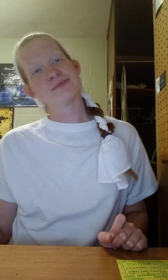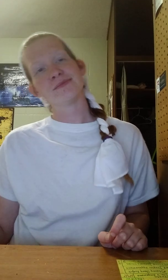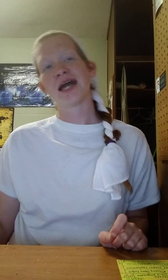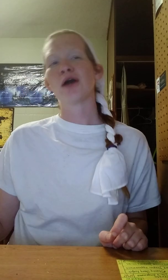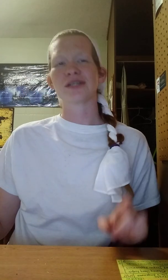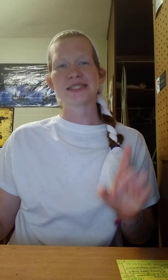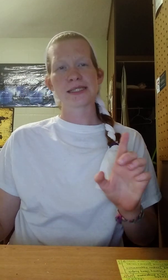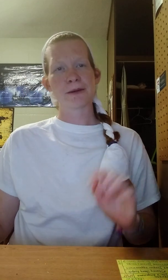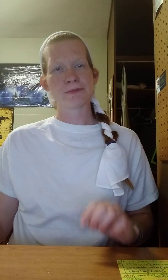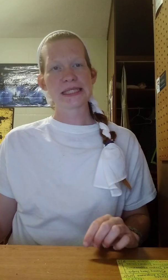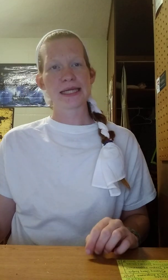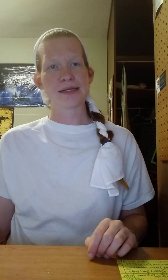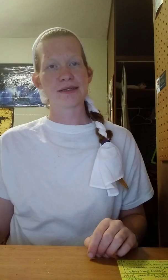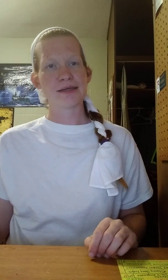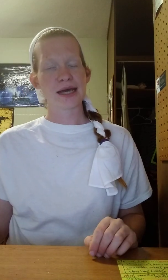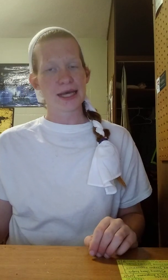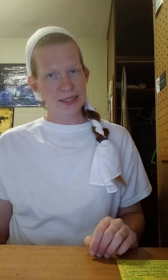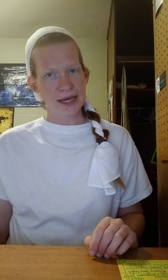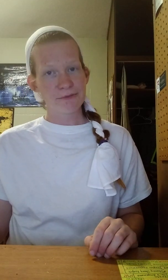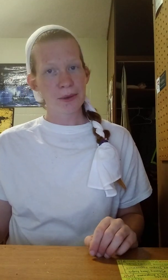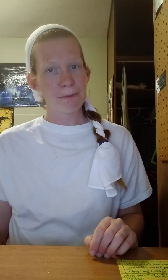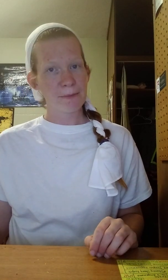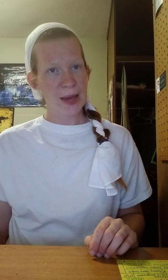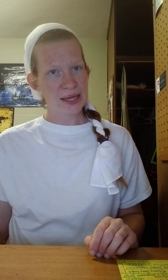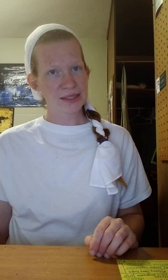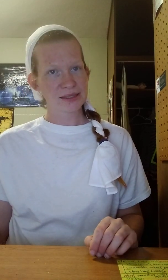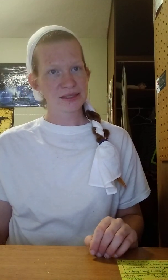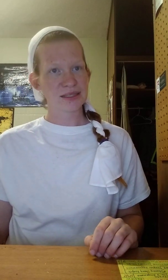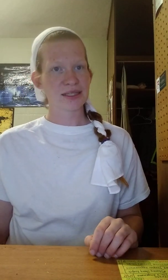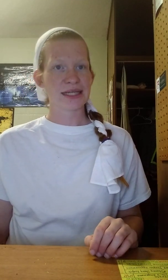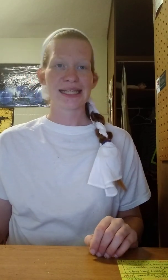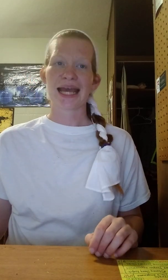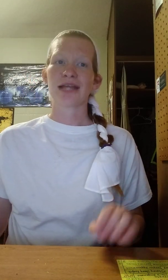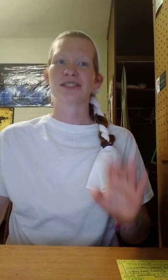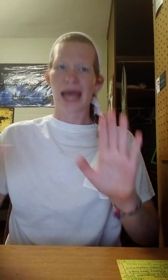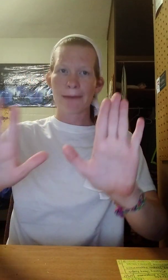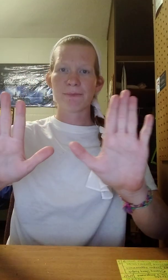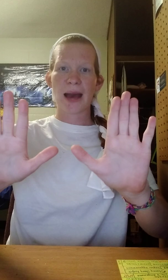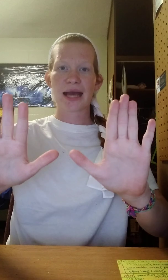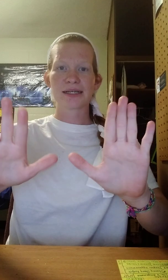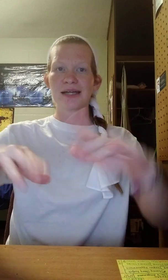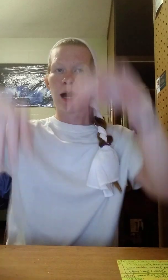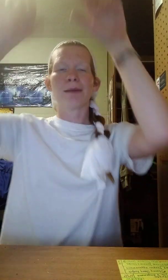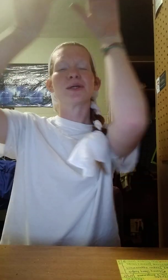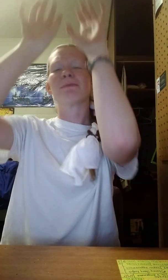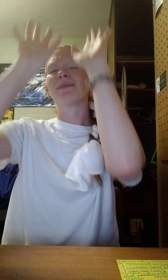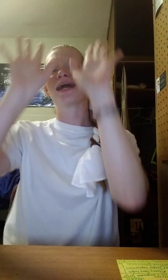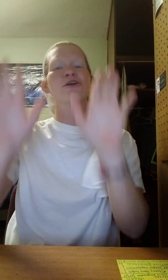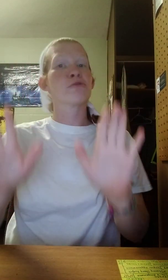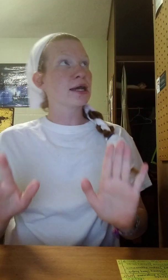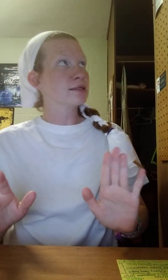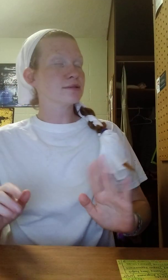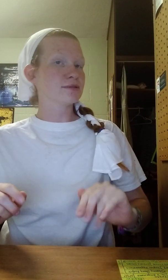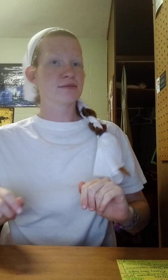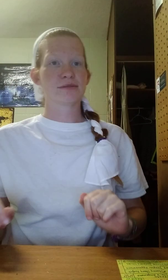Now God seen some sinner, and it gave him pain. And he says, stand back, I'm going to make it rain. He